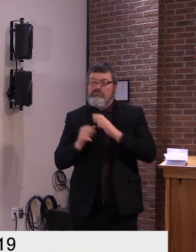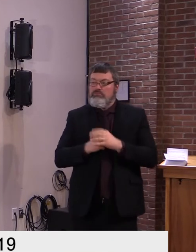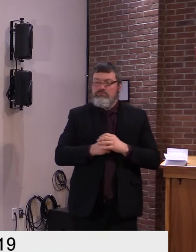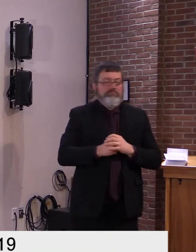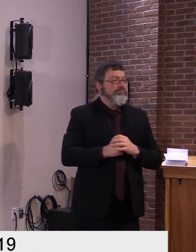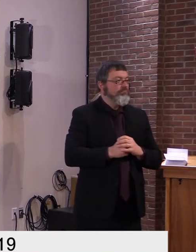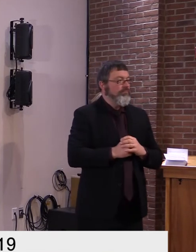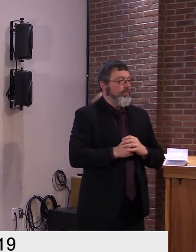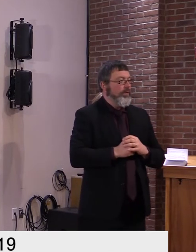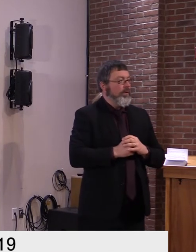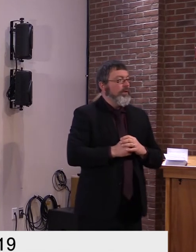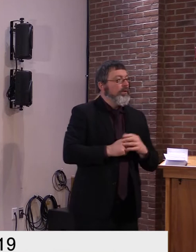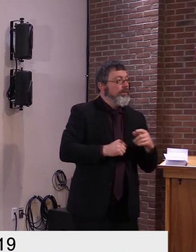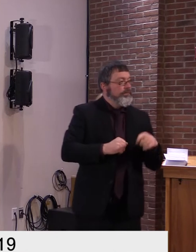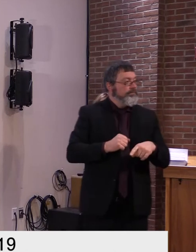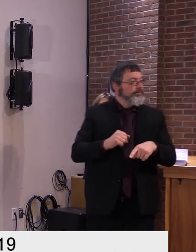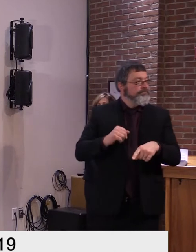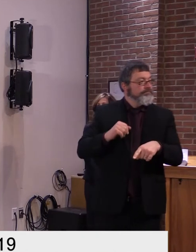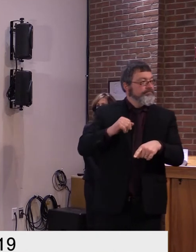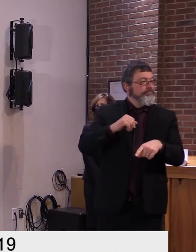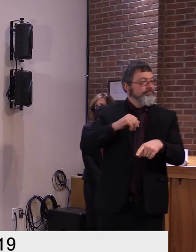Lisa, the Valley Reporter.